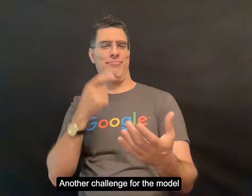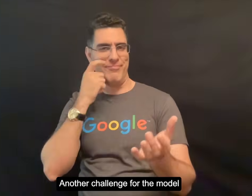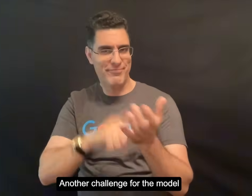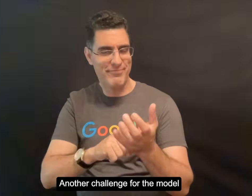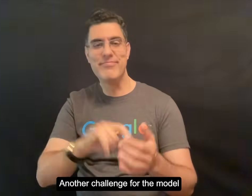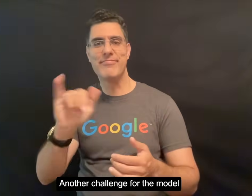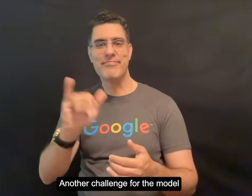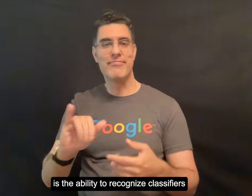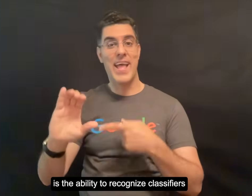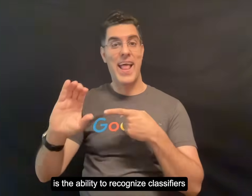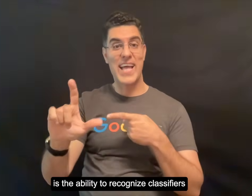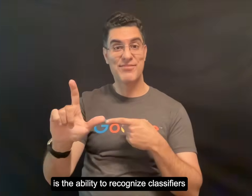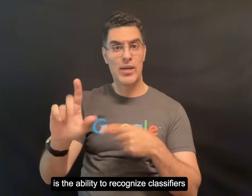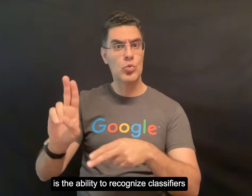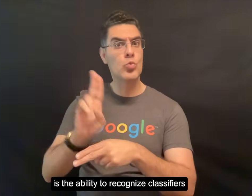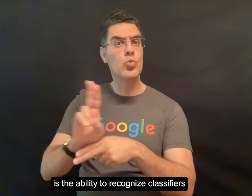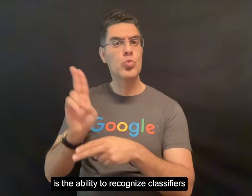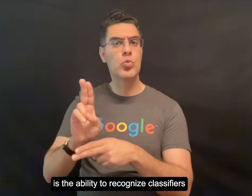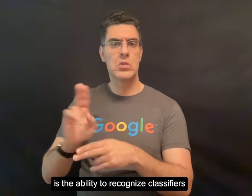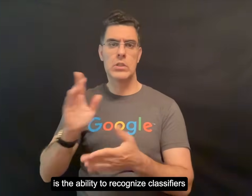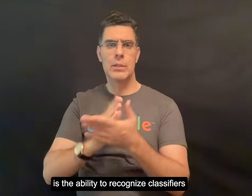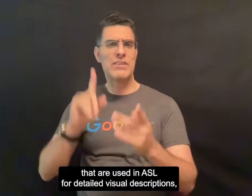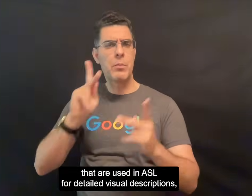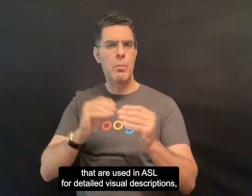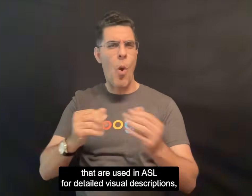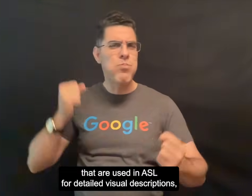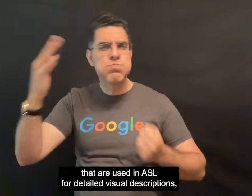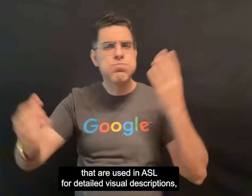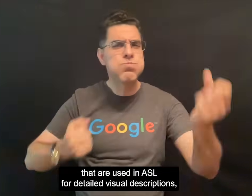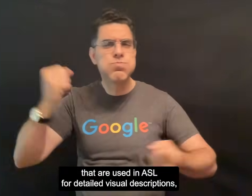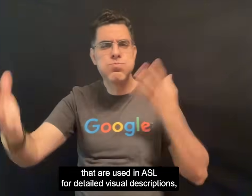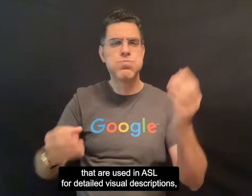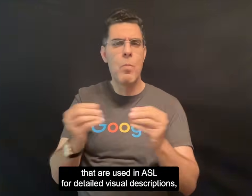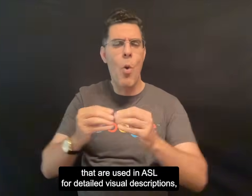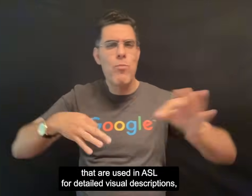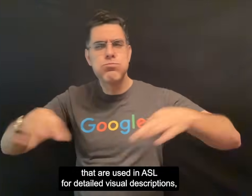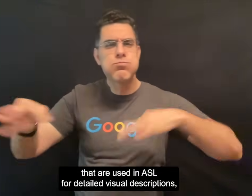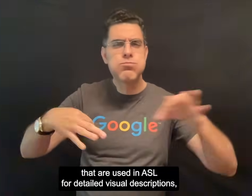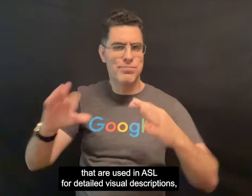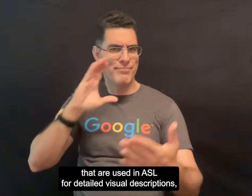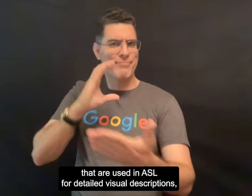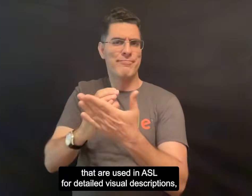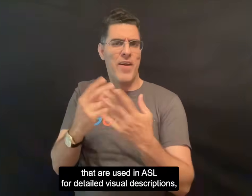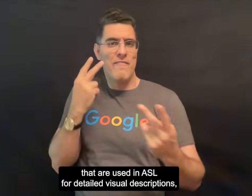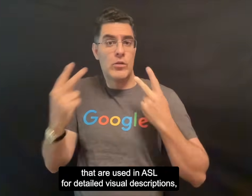model is the ability to recognize classifiers that are used in ASL for detailed visual descriptions,